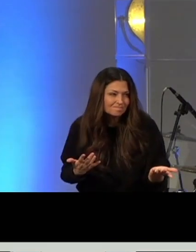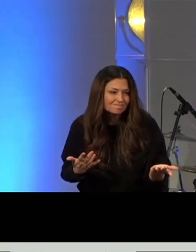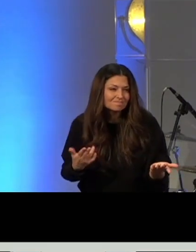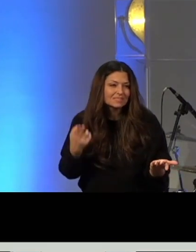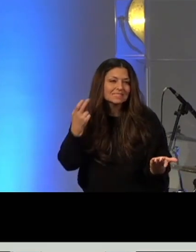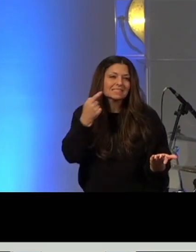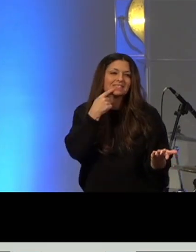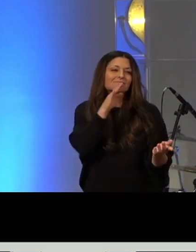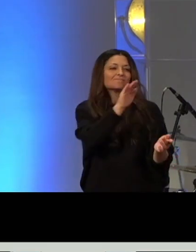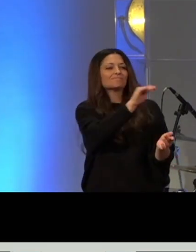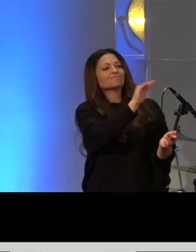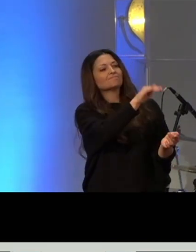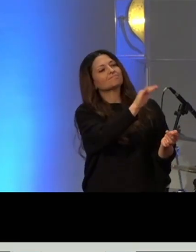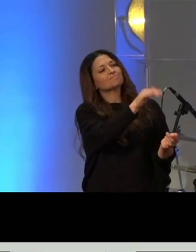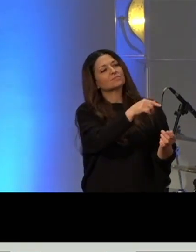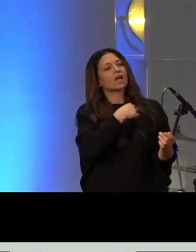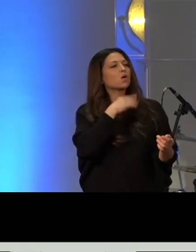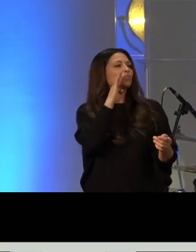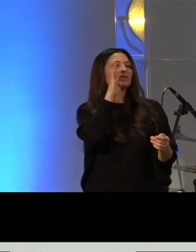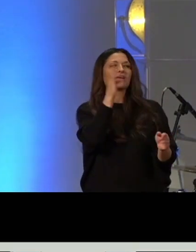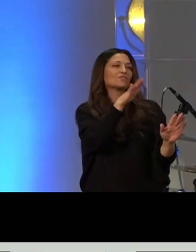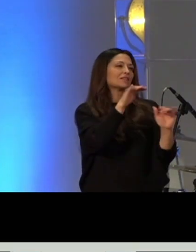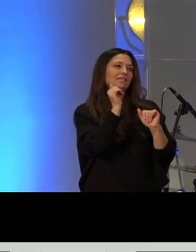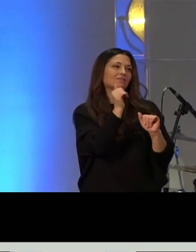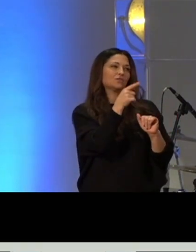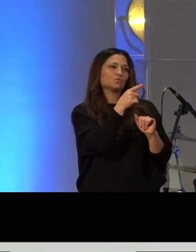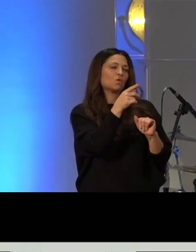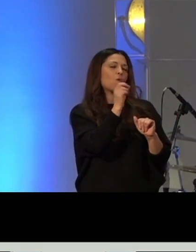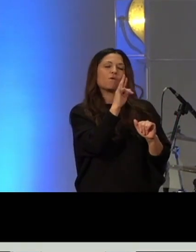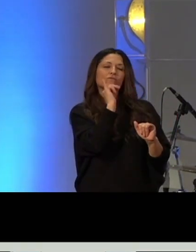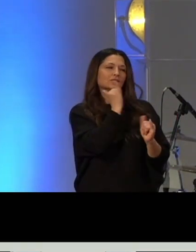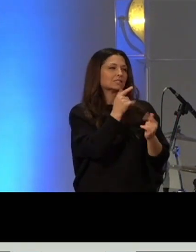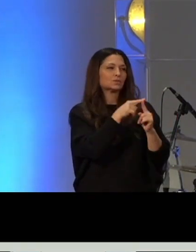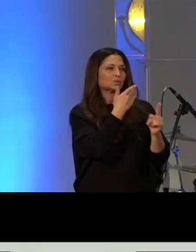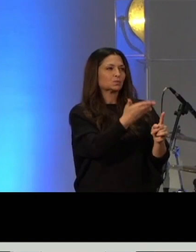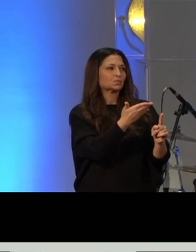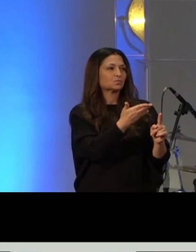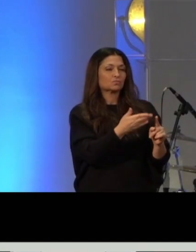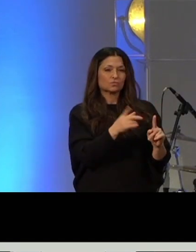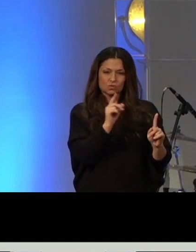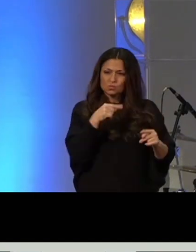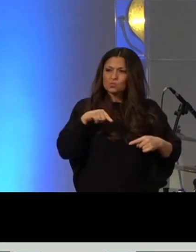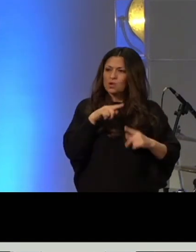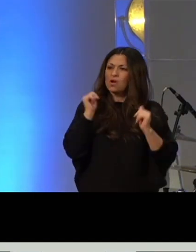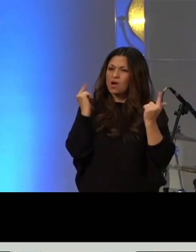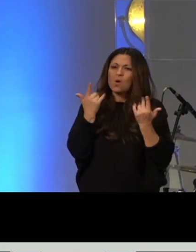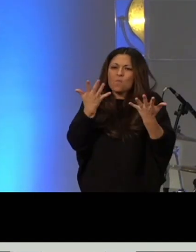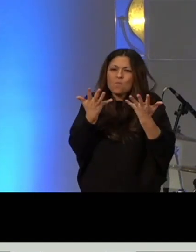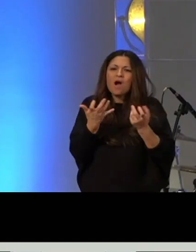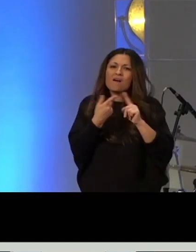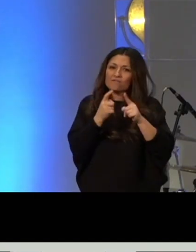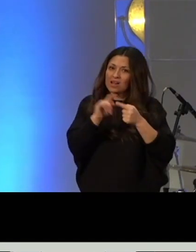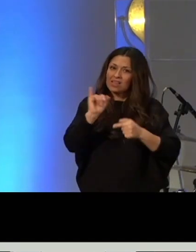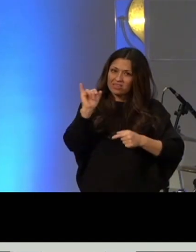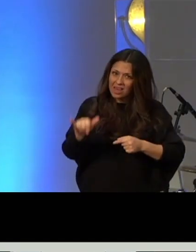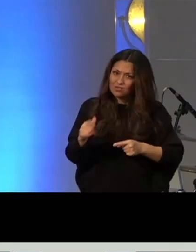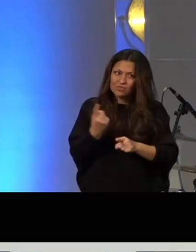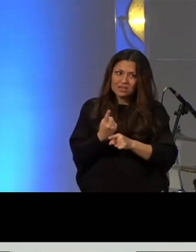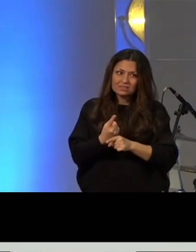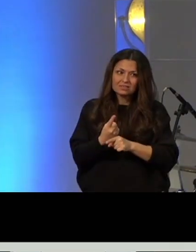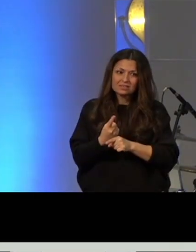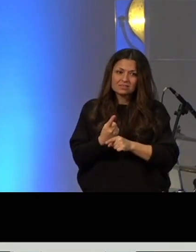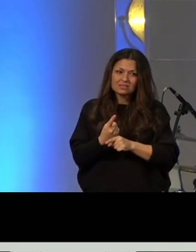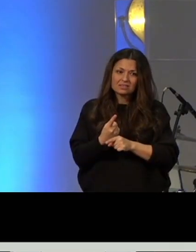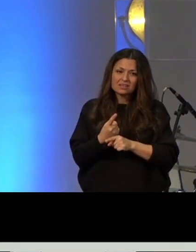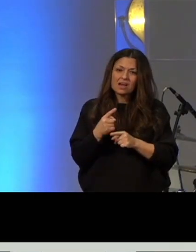He said, Smiley, I will never desert you, nor will I ever forsake you. Don't we all want a friend like that? Don't we? I mean,